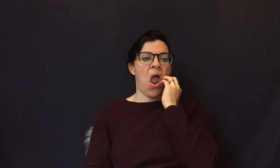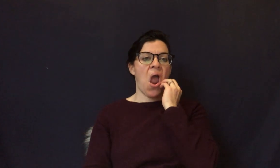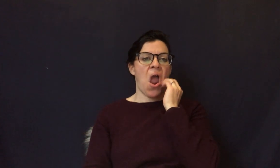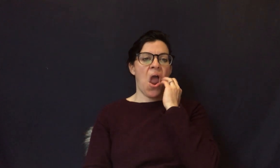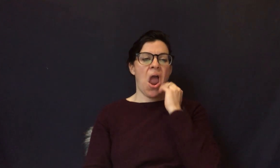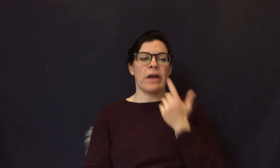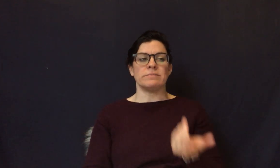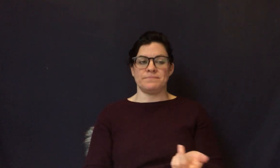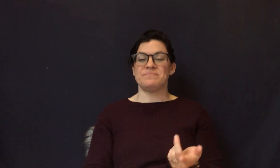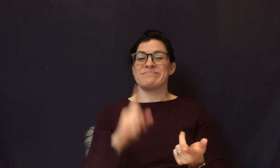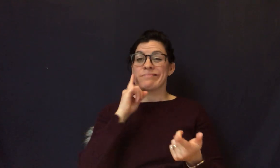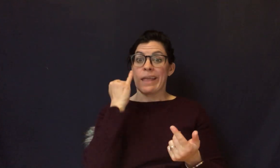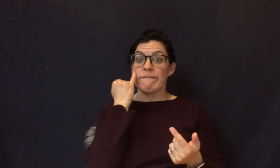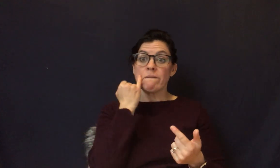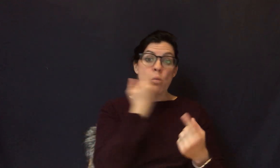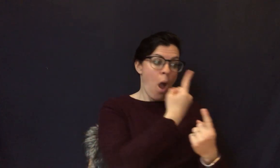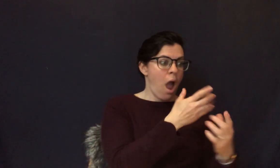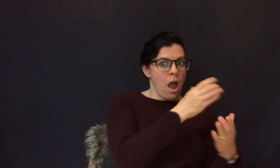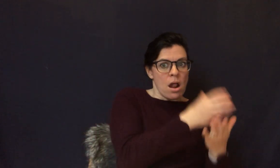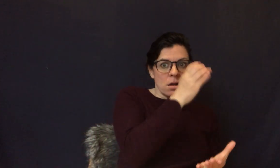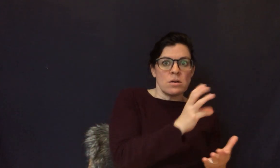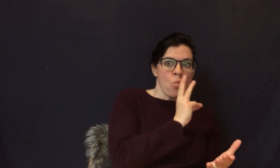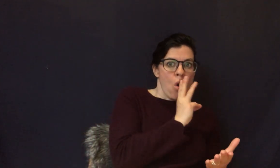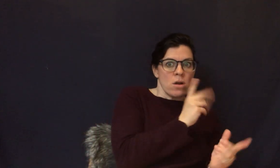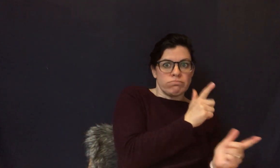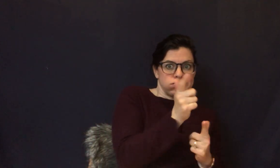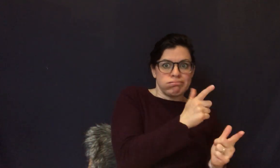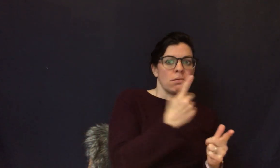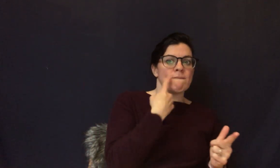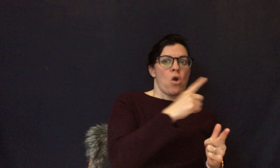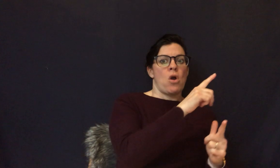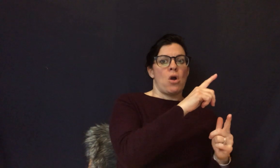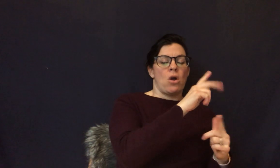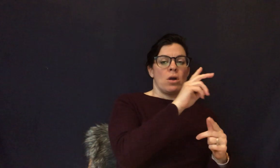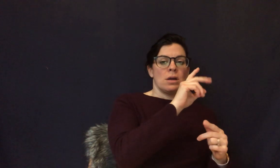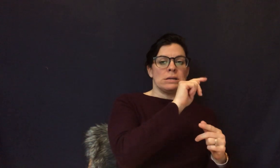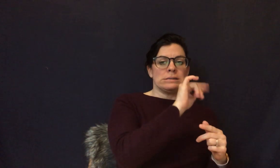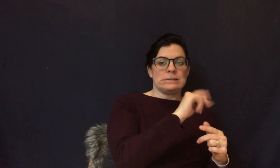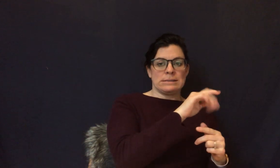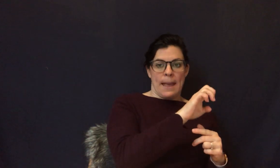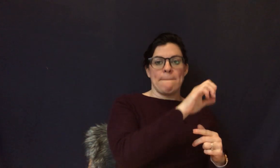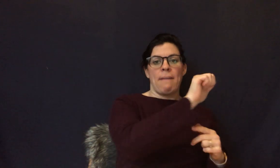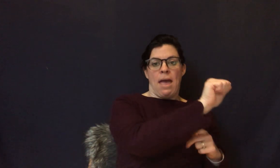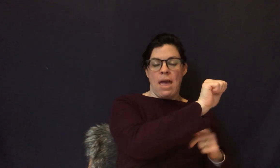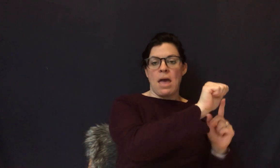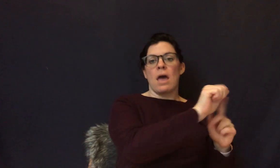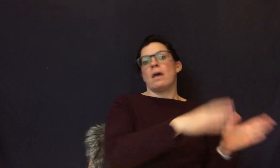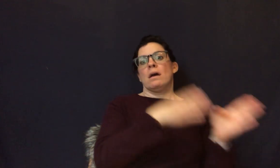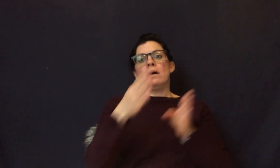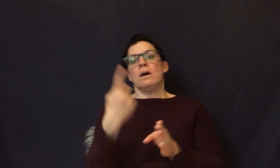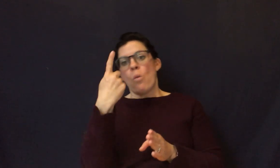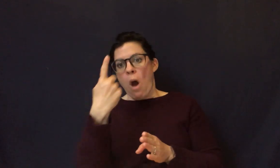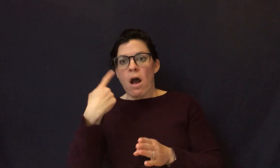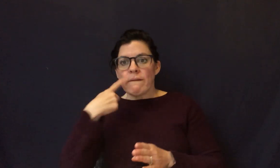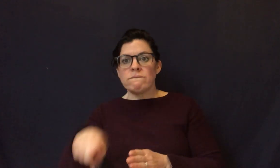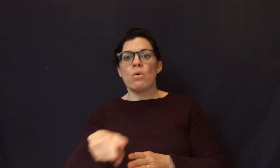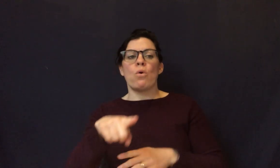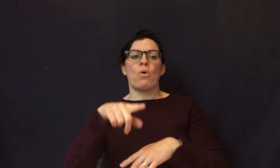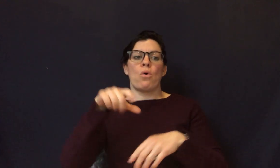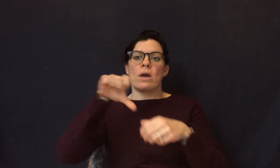three fire extinguishers hanging in a wall, an A, a B, and a C. Okay, then we'd have fire extinguishers all over the place.